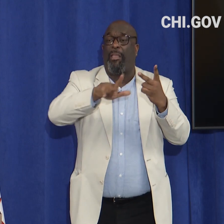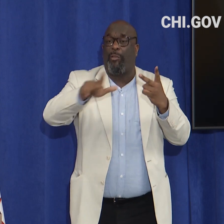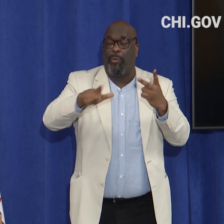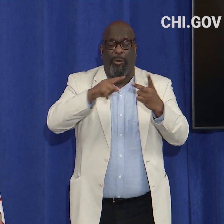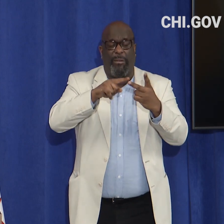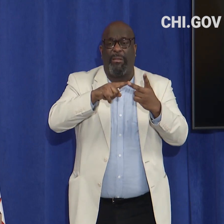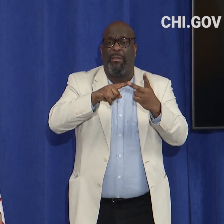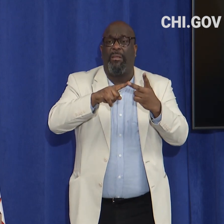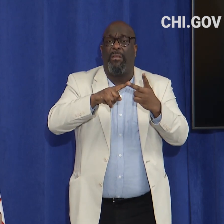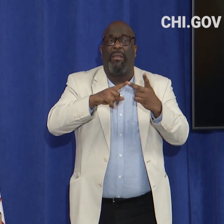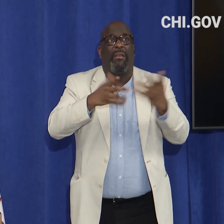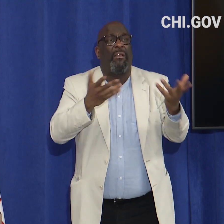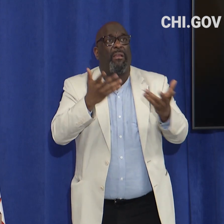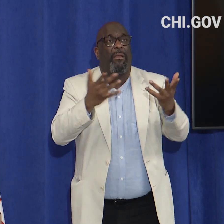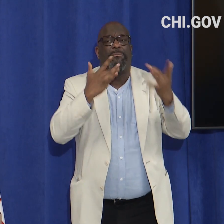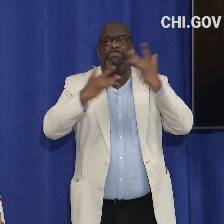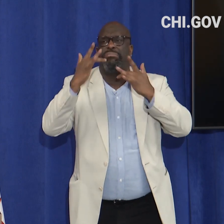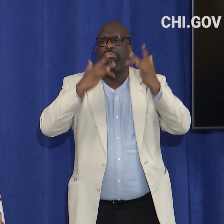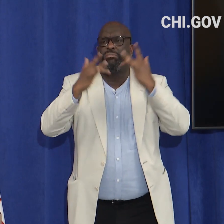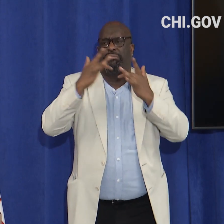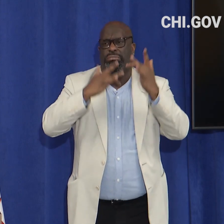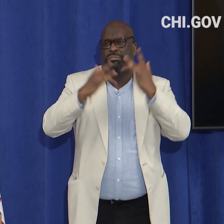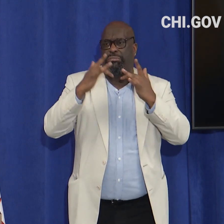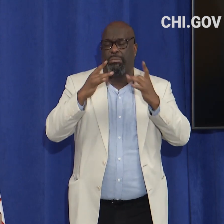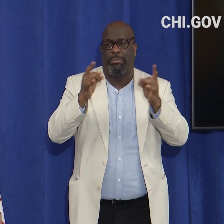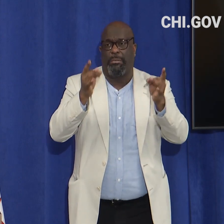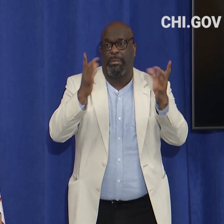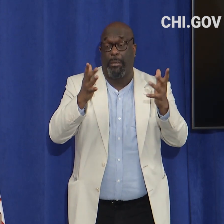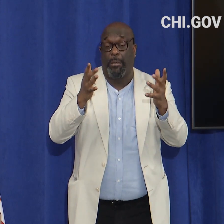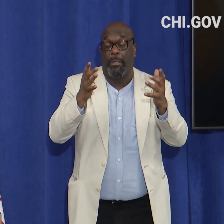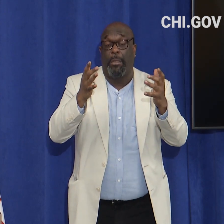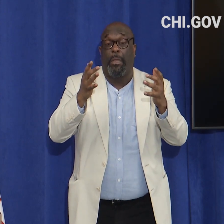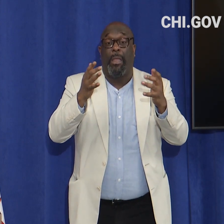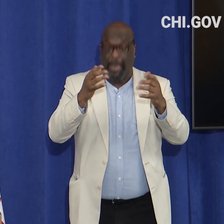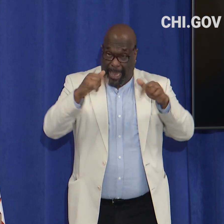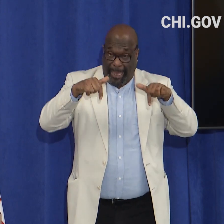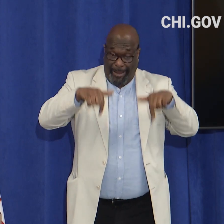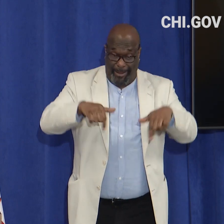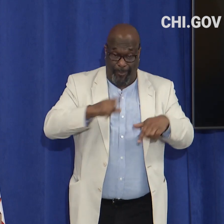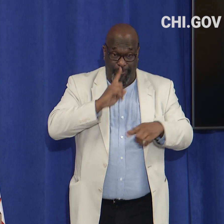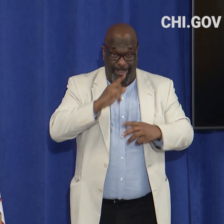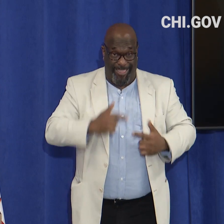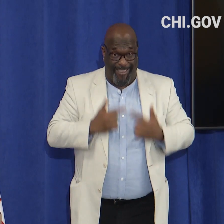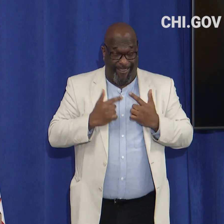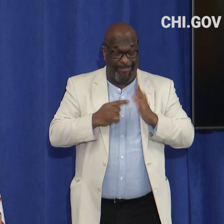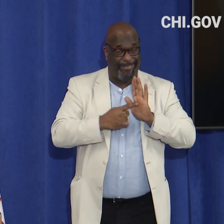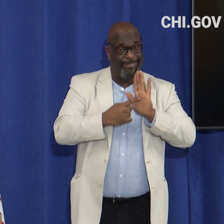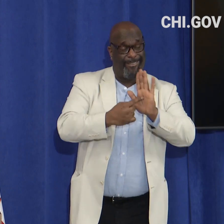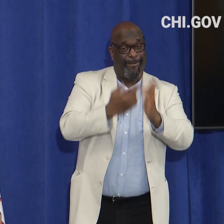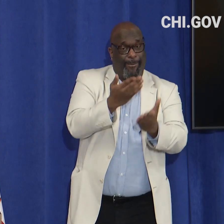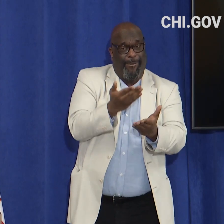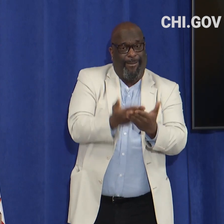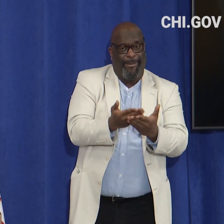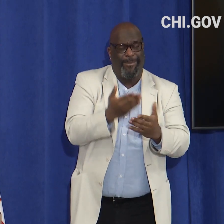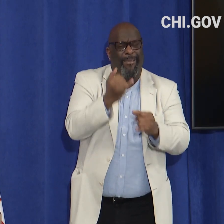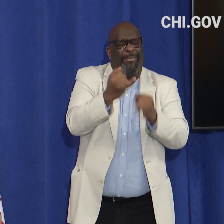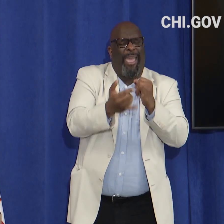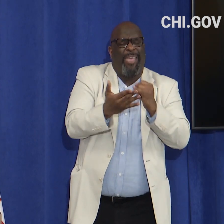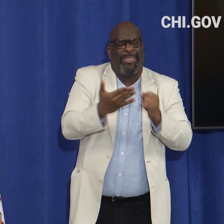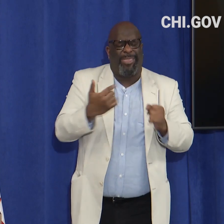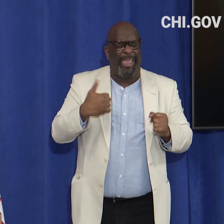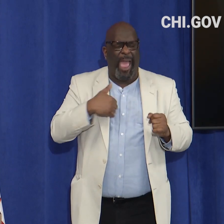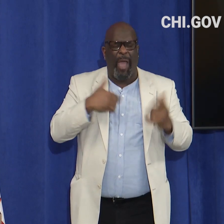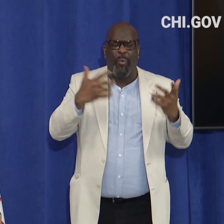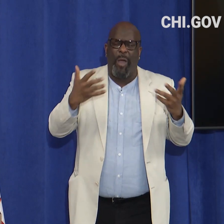are really in dire straits. And in this reality, the last thing that I want to do